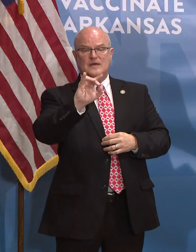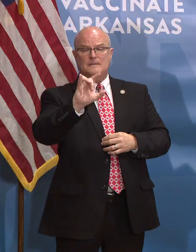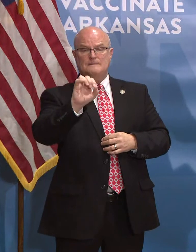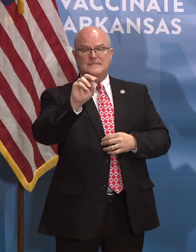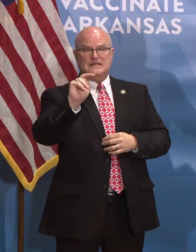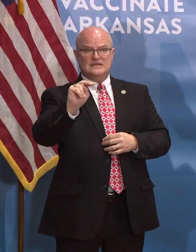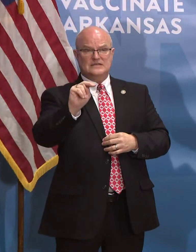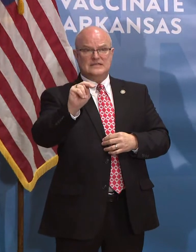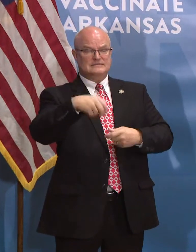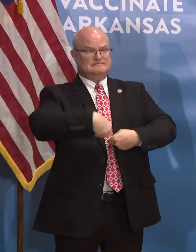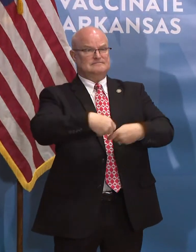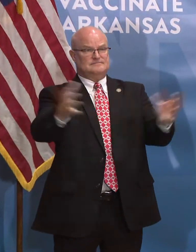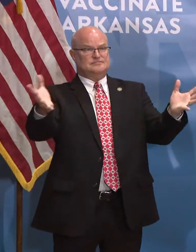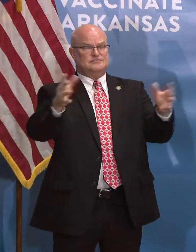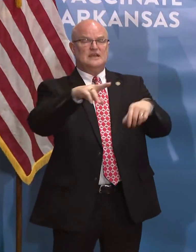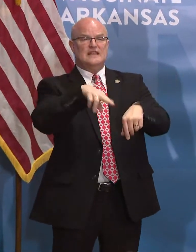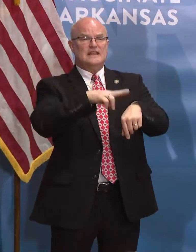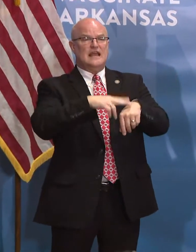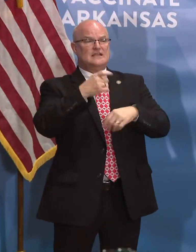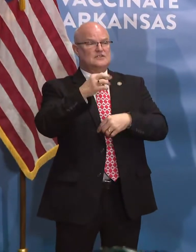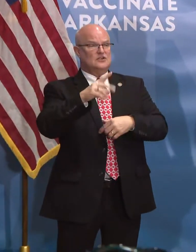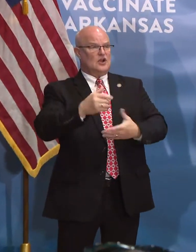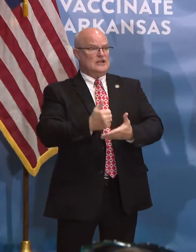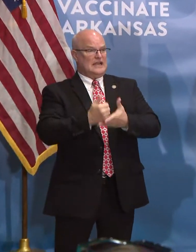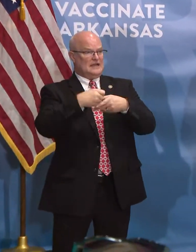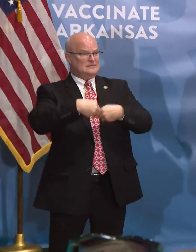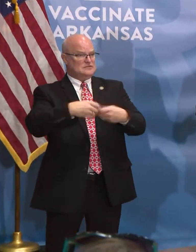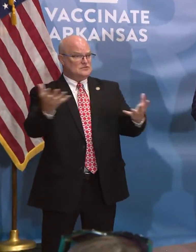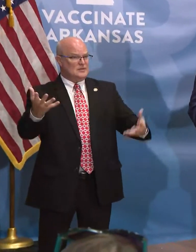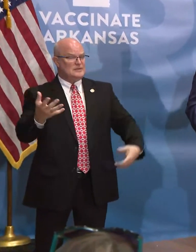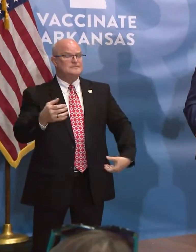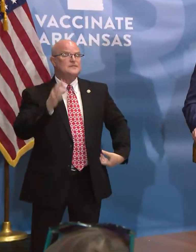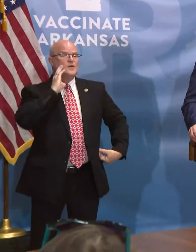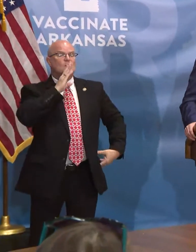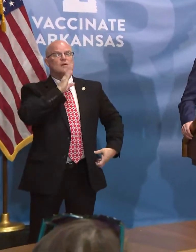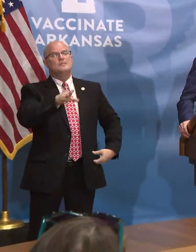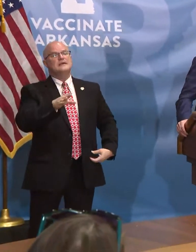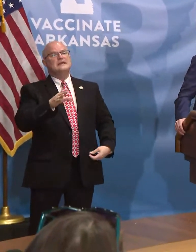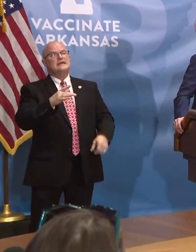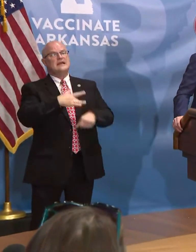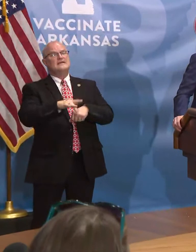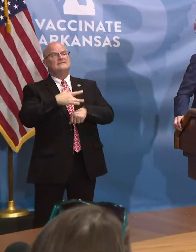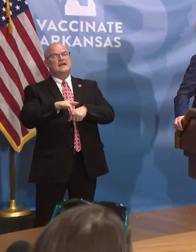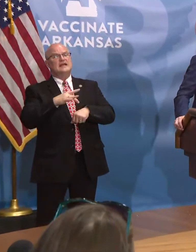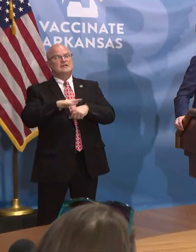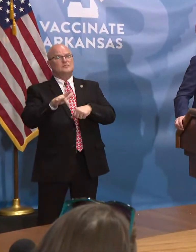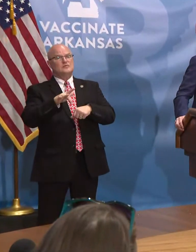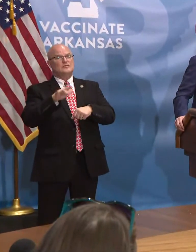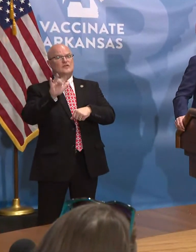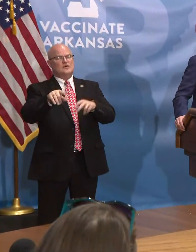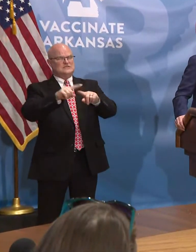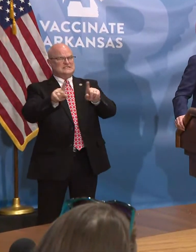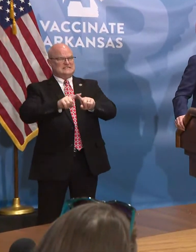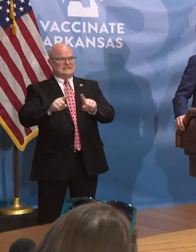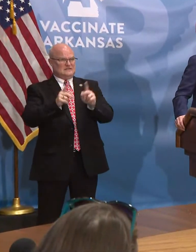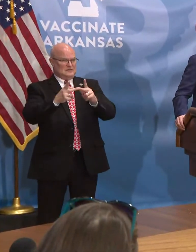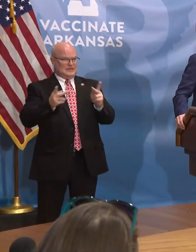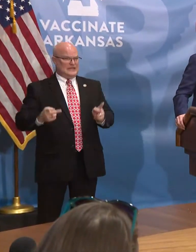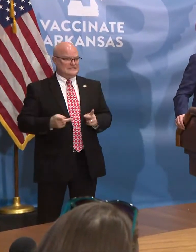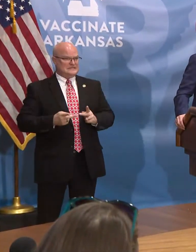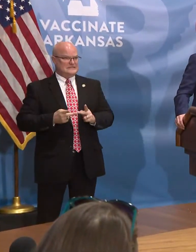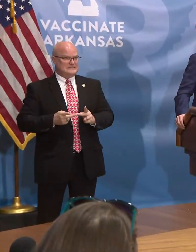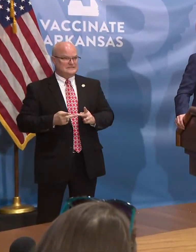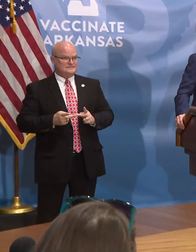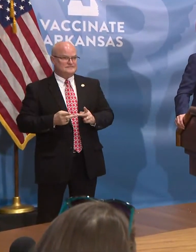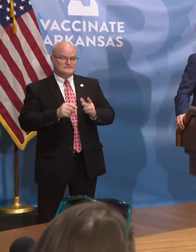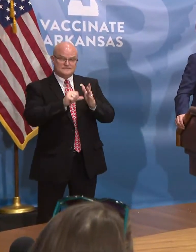million, we're deploying the National Guard to help distribute these. It'll be available in those different locations. Let